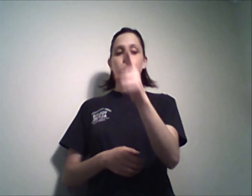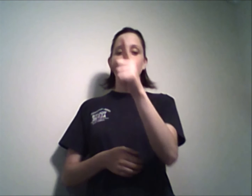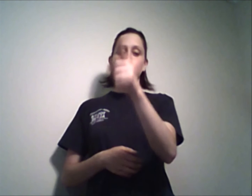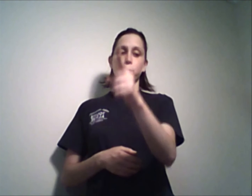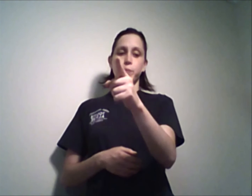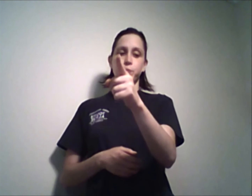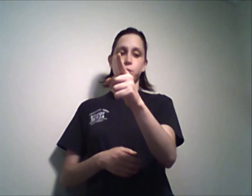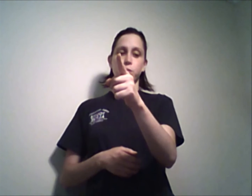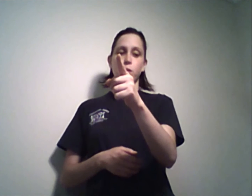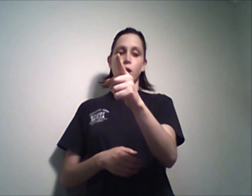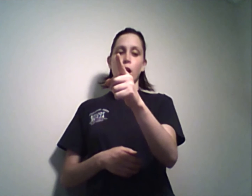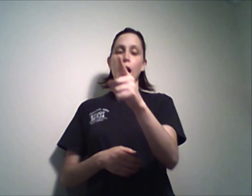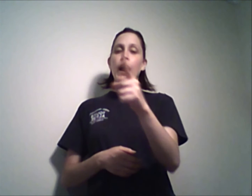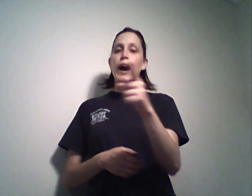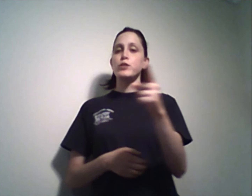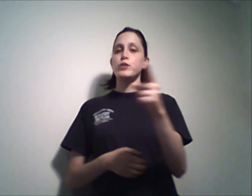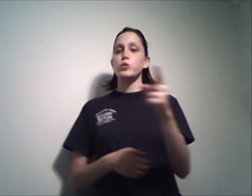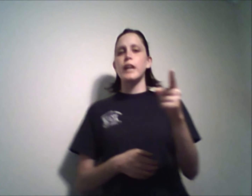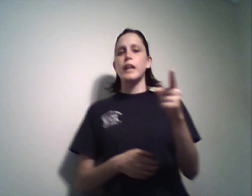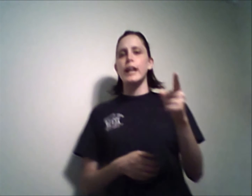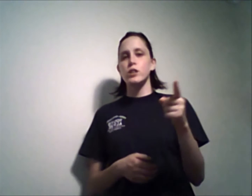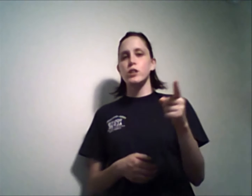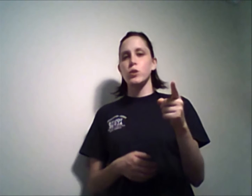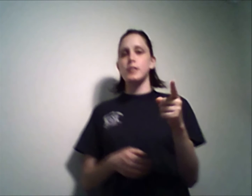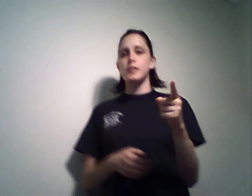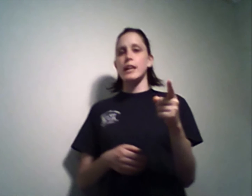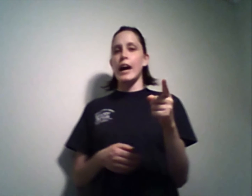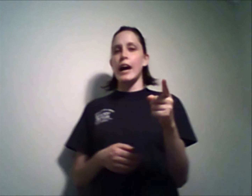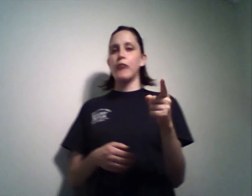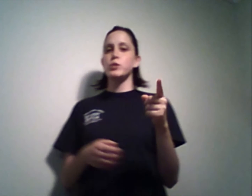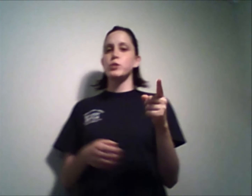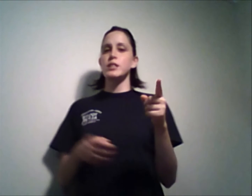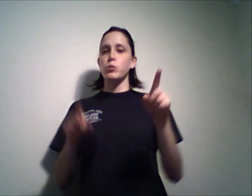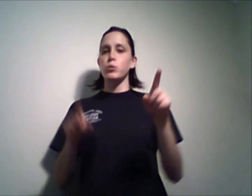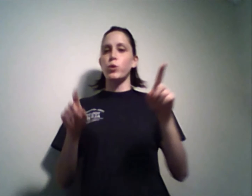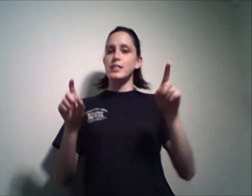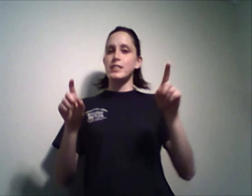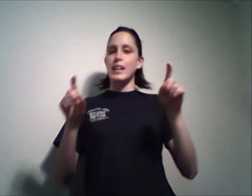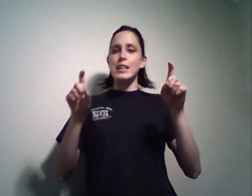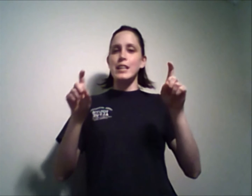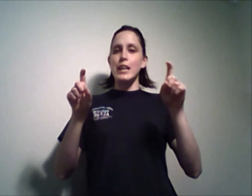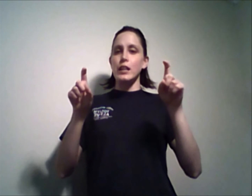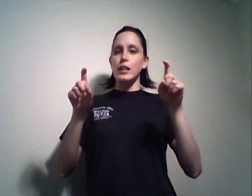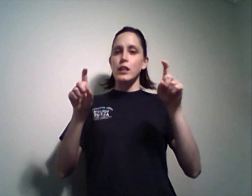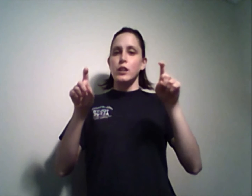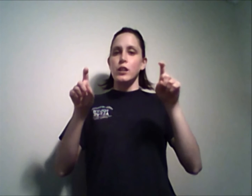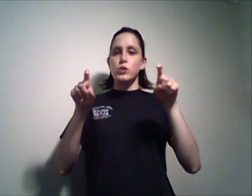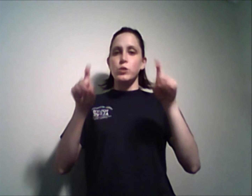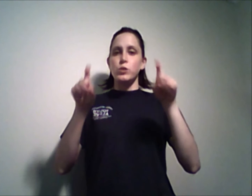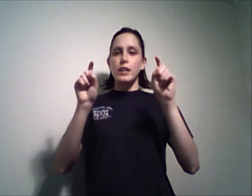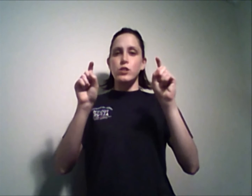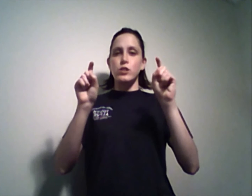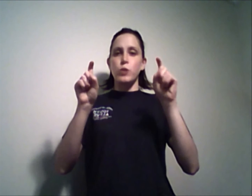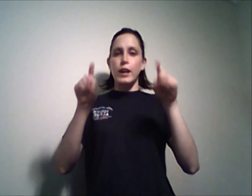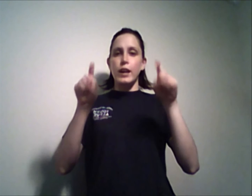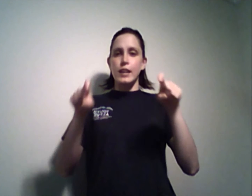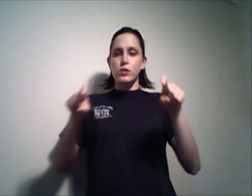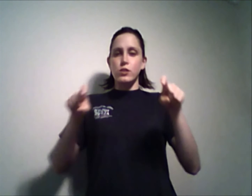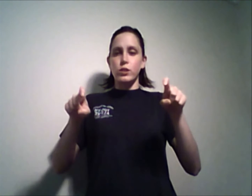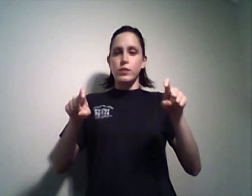You. Have to. We're not actually going to sign have to. Instead, we're going to sign need. So need is 2 X hands are going to